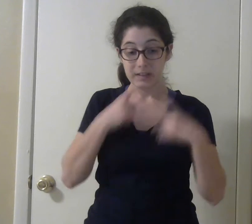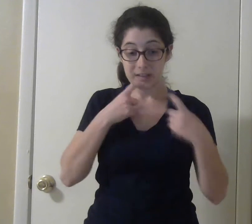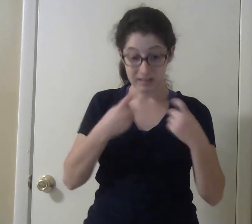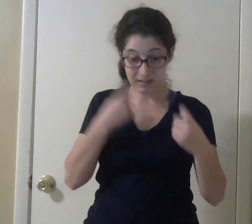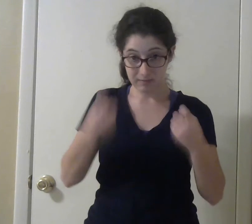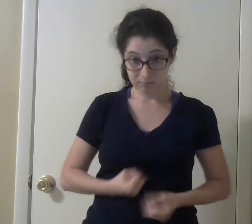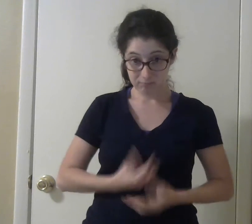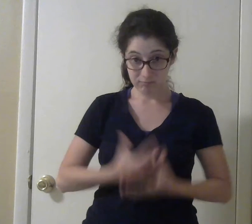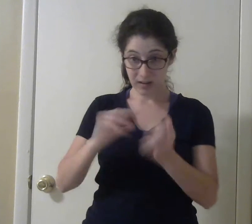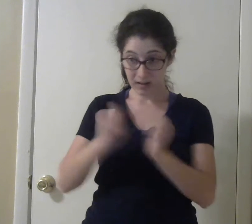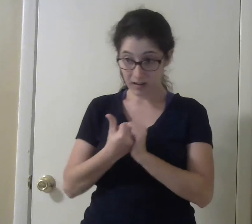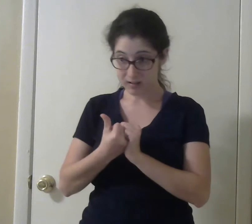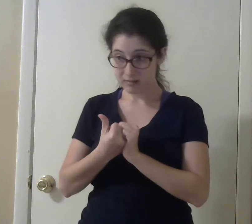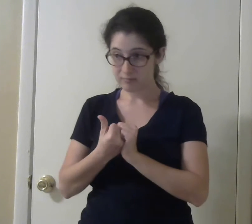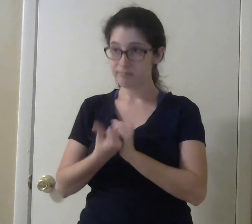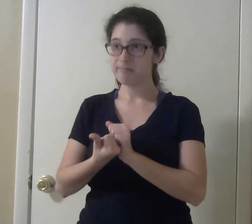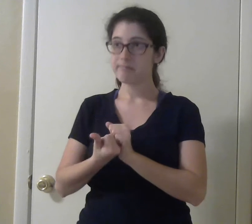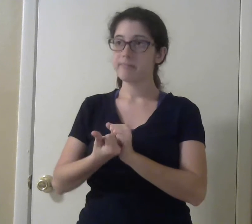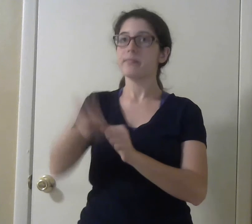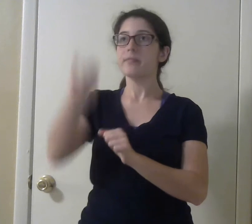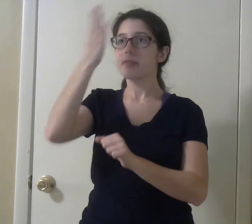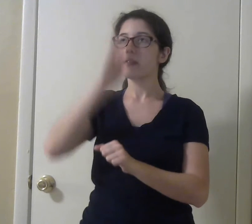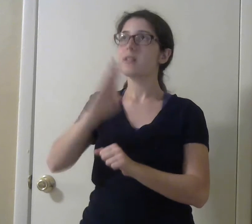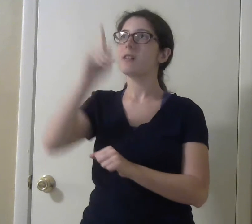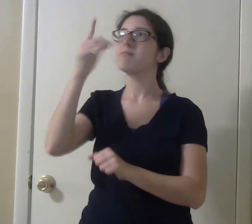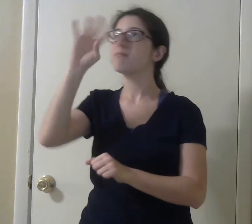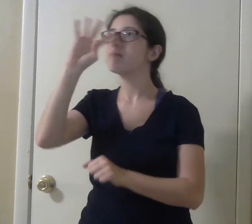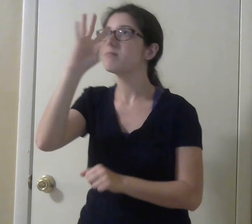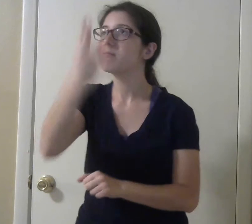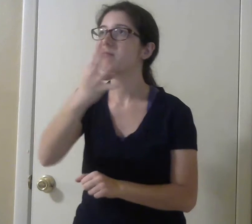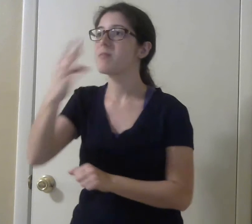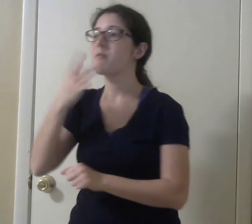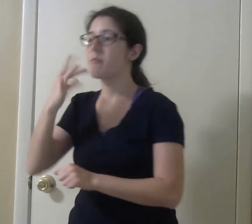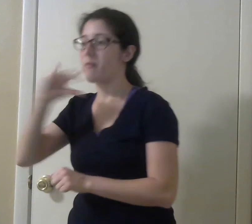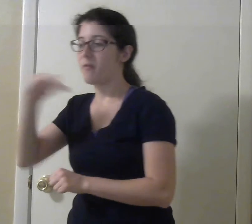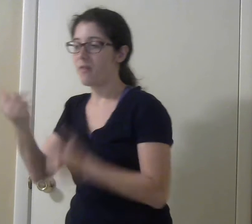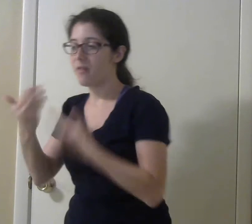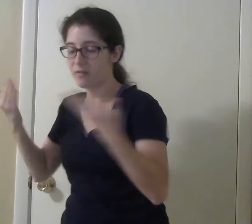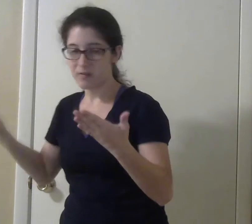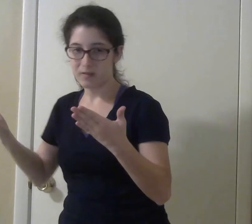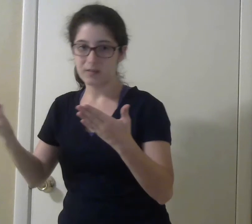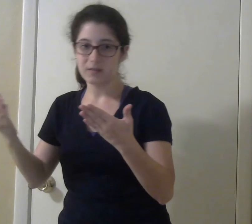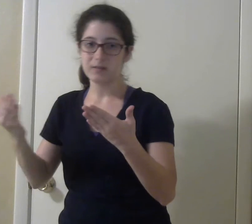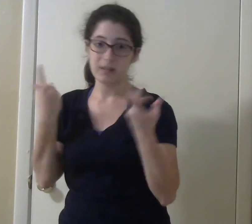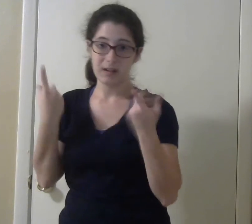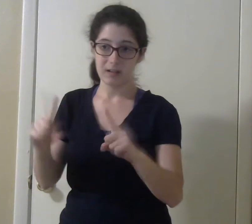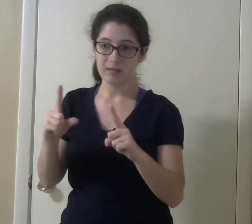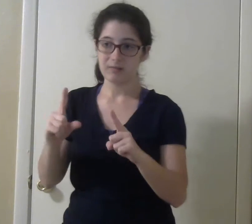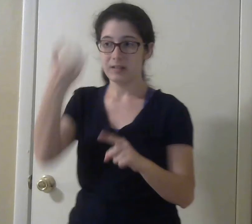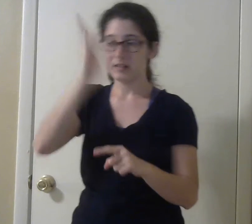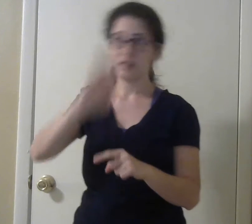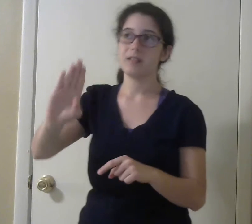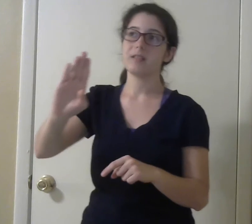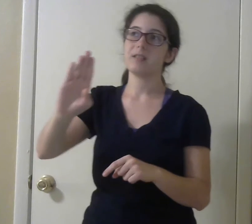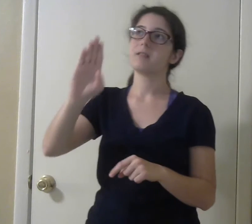God, when God is not our supreme desire, our supreme treasure. So that's what I'd be looking for. And then